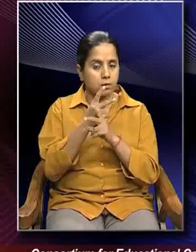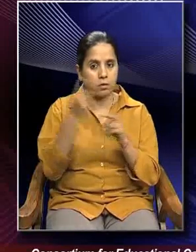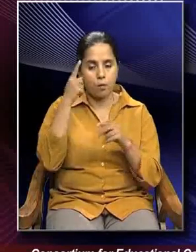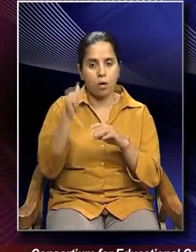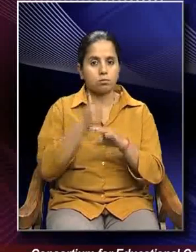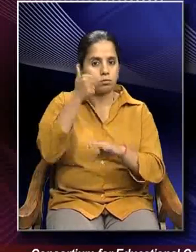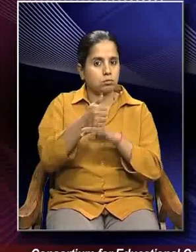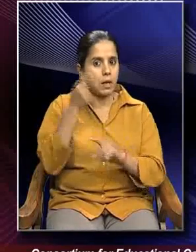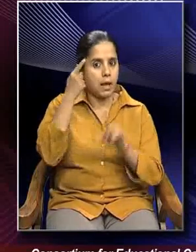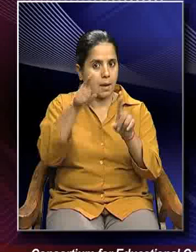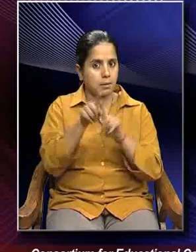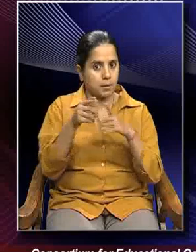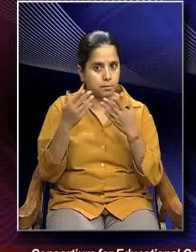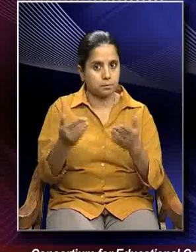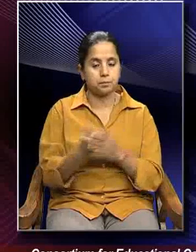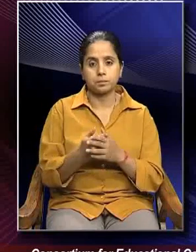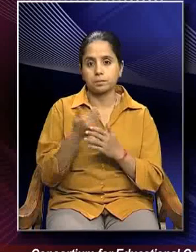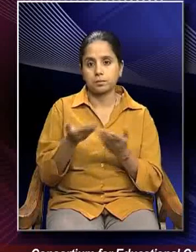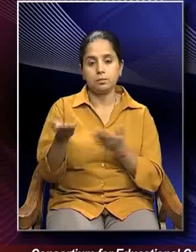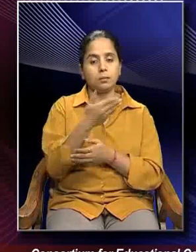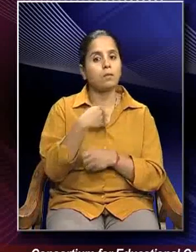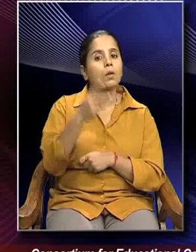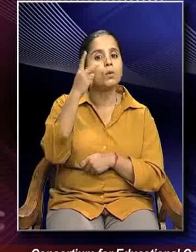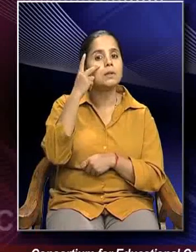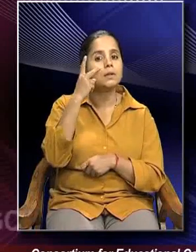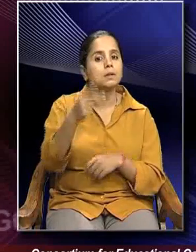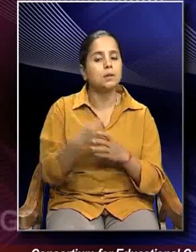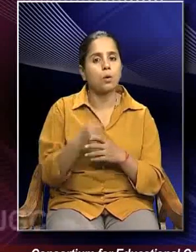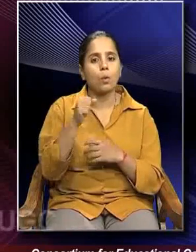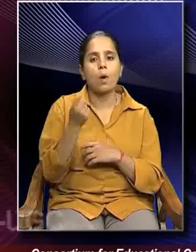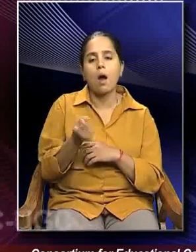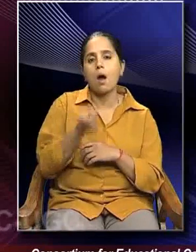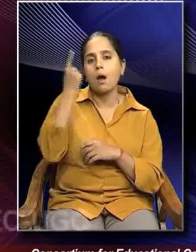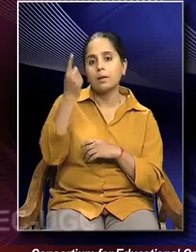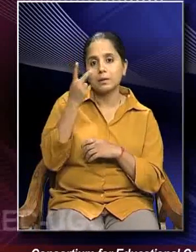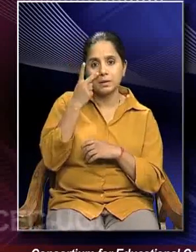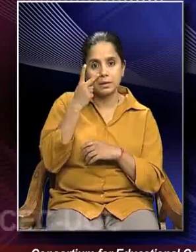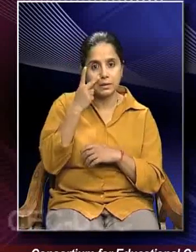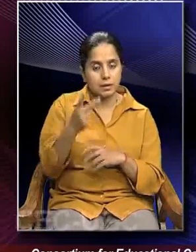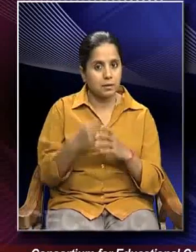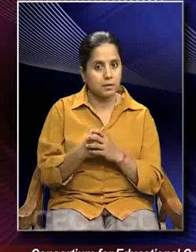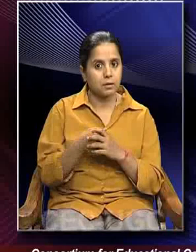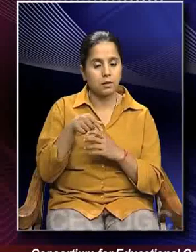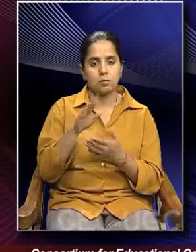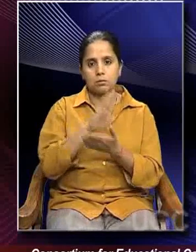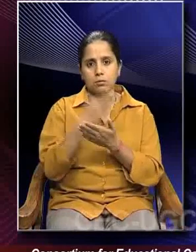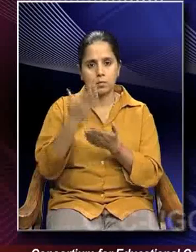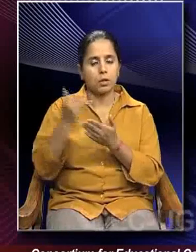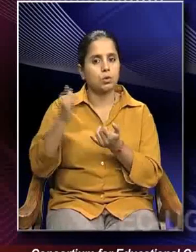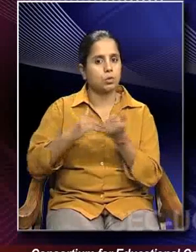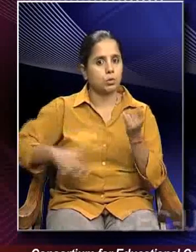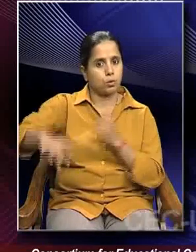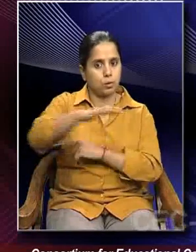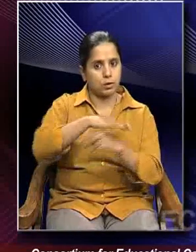that purpose. So we kind of look into his understanding of interpretative